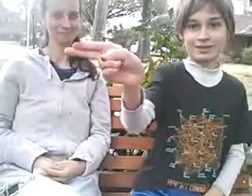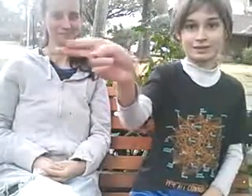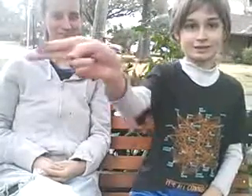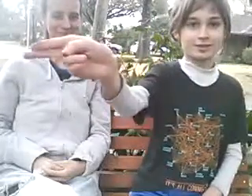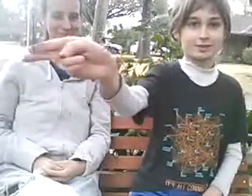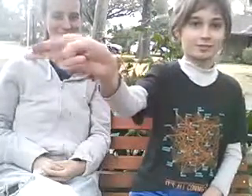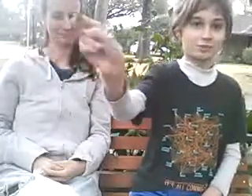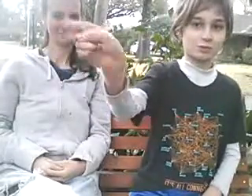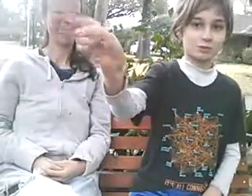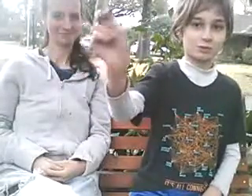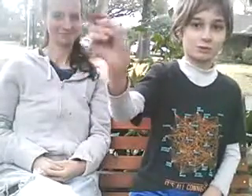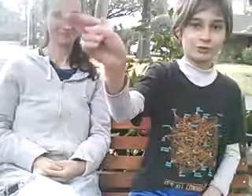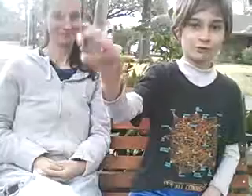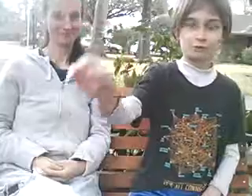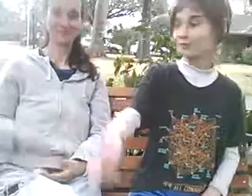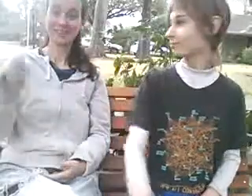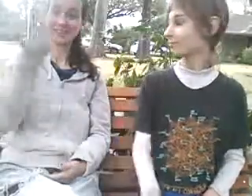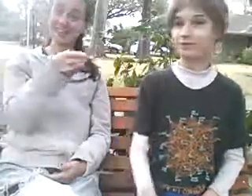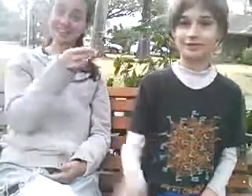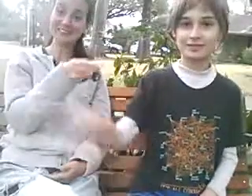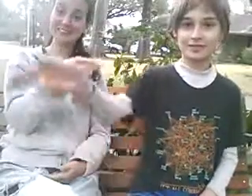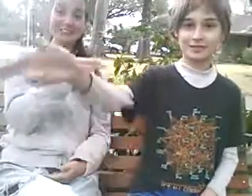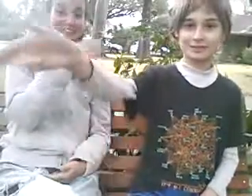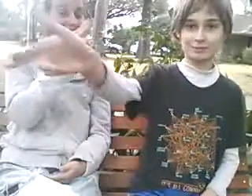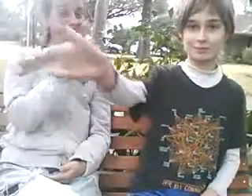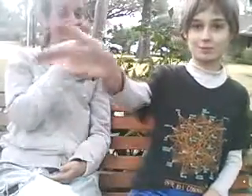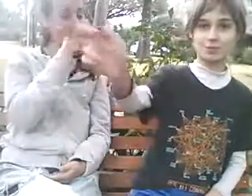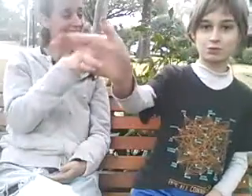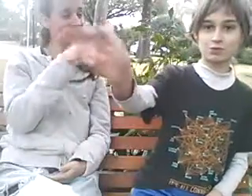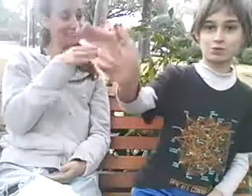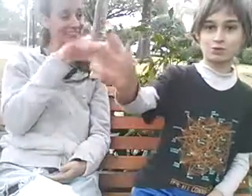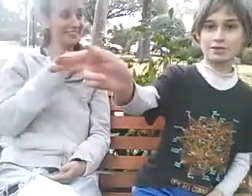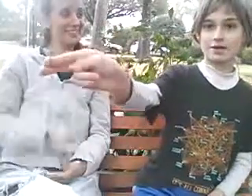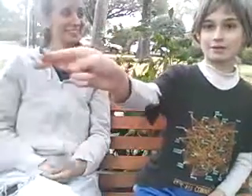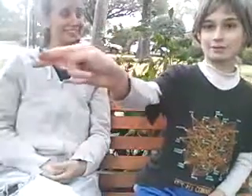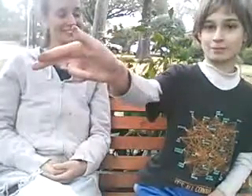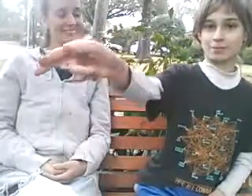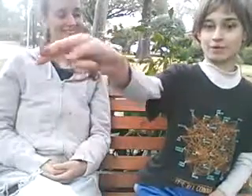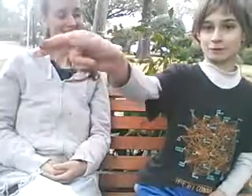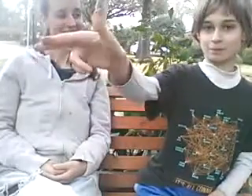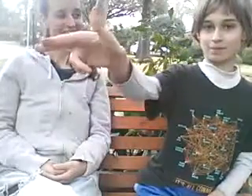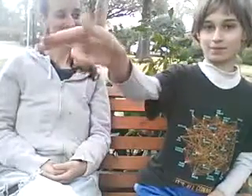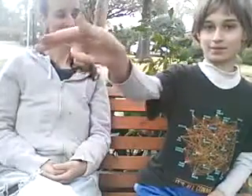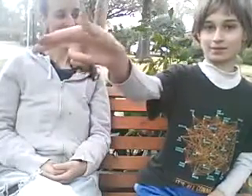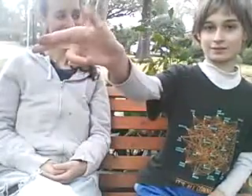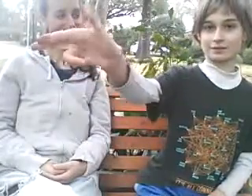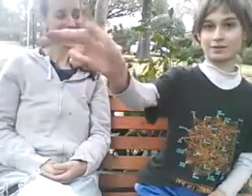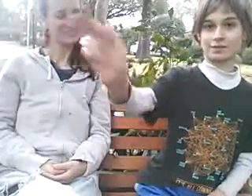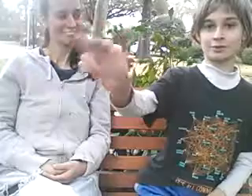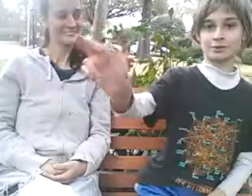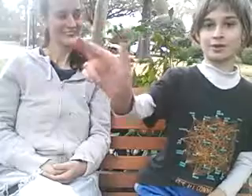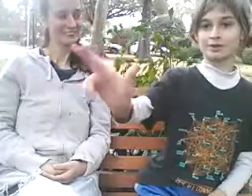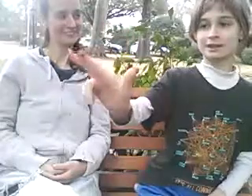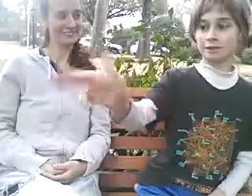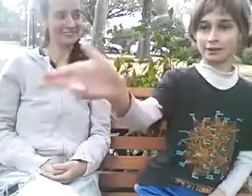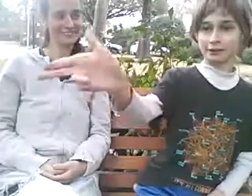know. It's Yeah, kind of like a gun. Yeah, that's right. except your hand isn't up here. It's a double-barreled